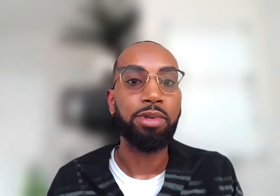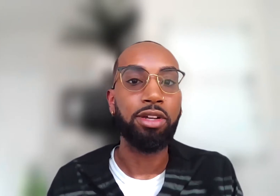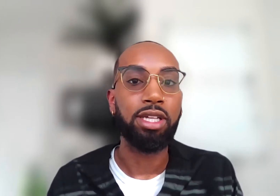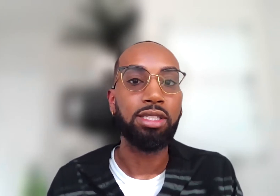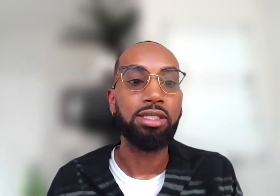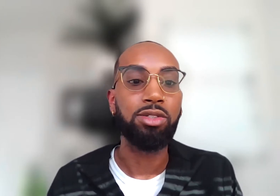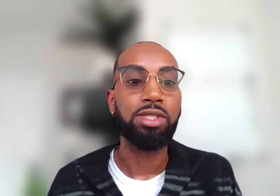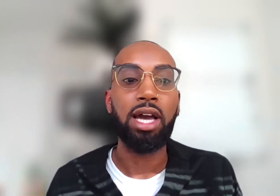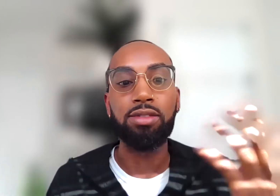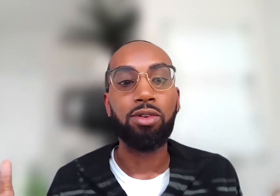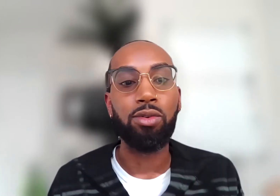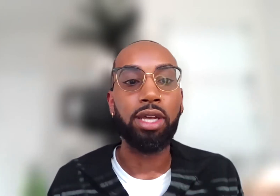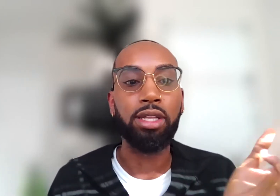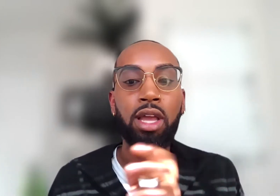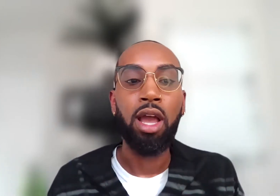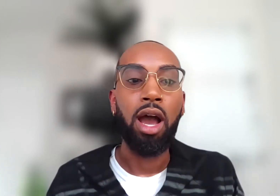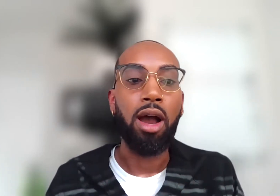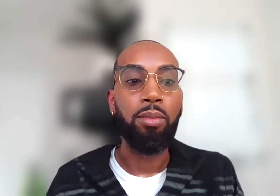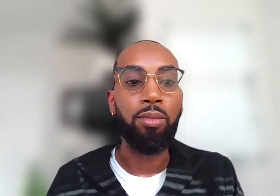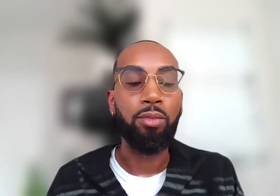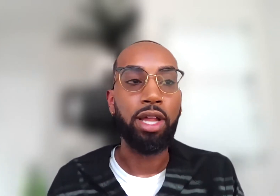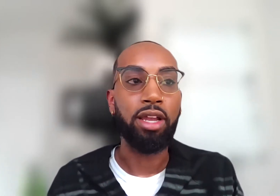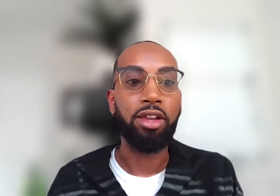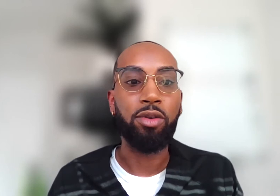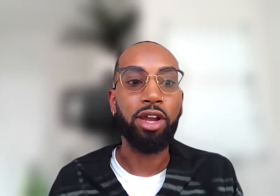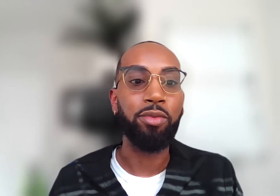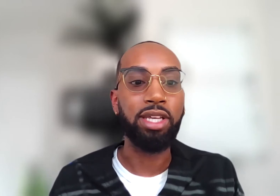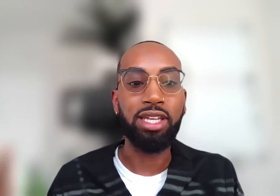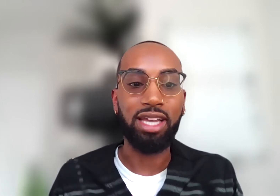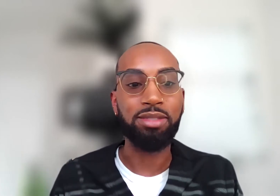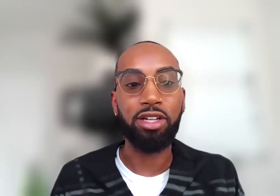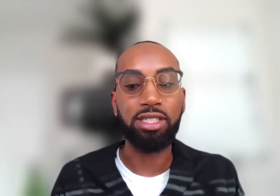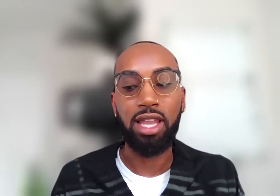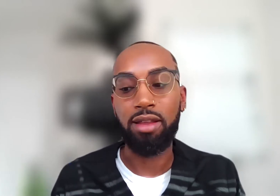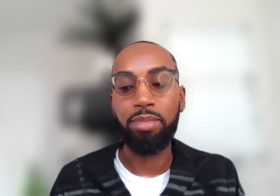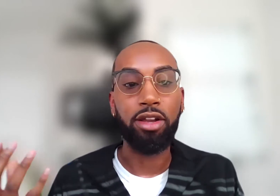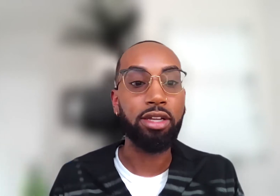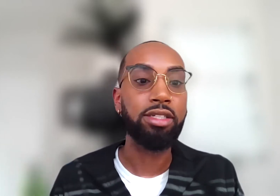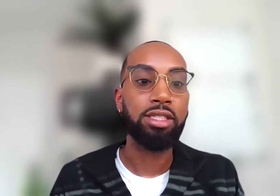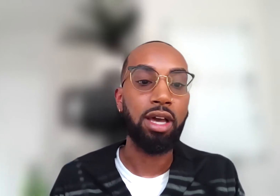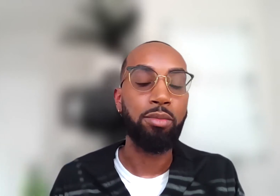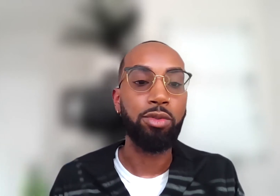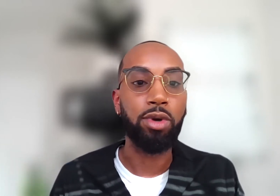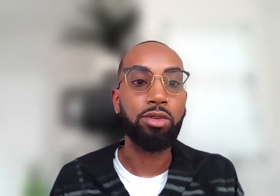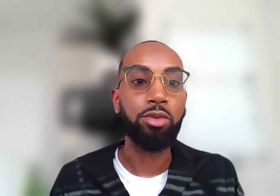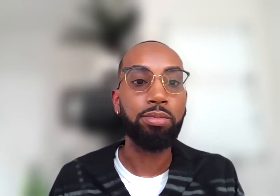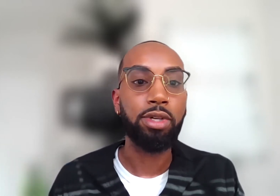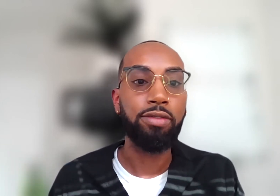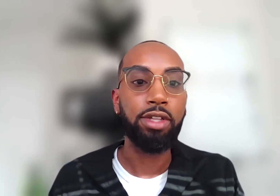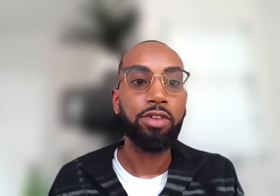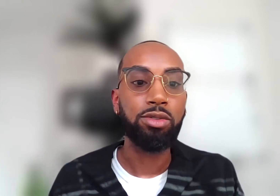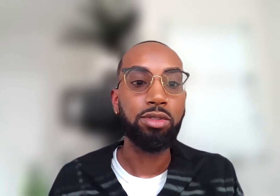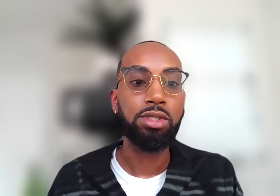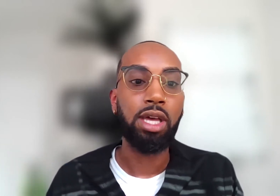to experience two sides of the coin. One area where we experience a lot of barriers with one group